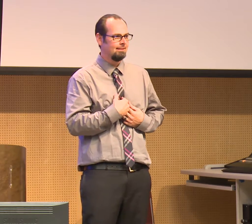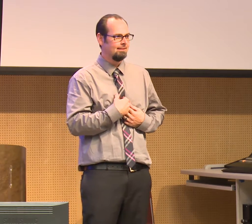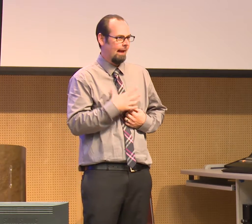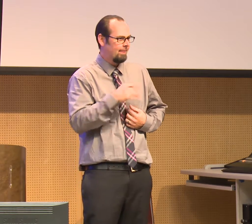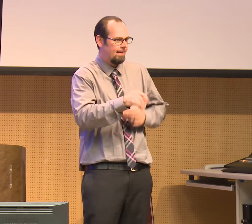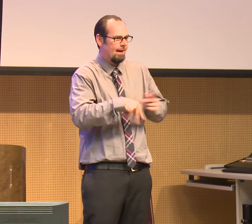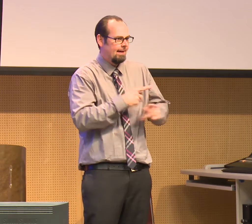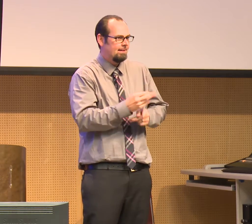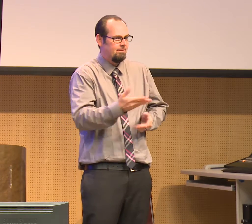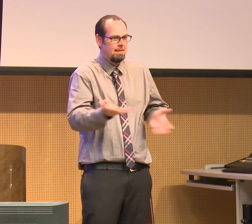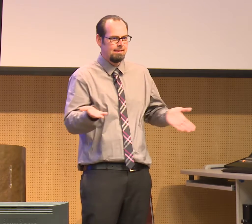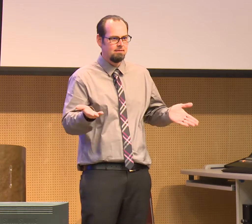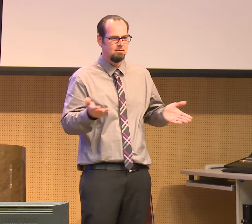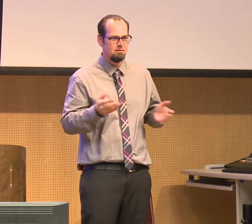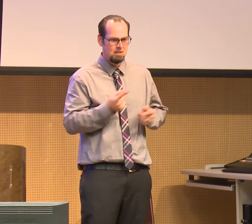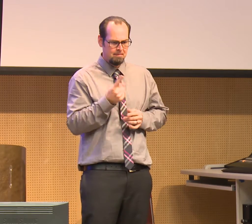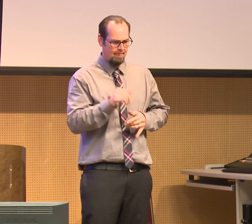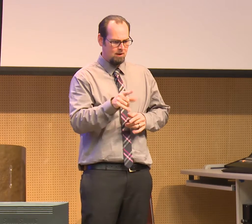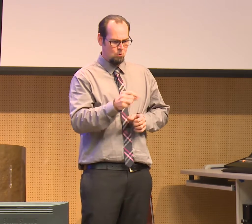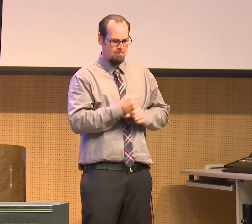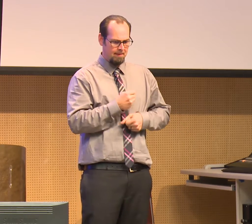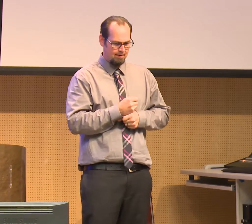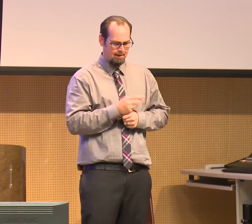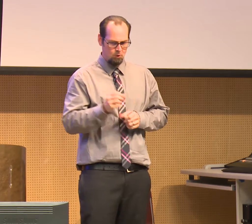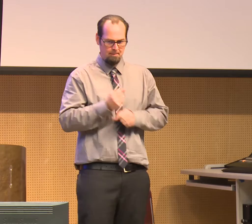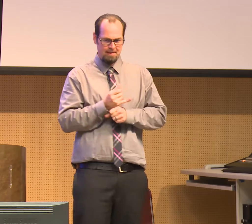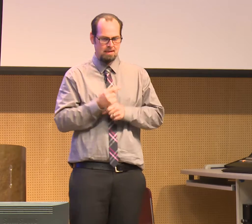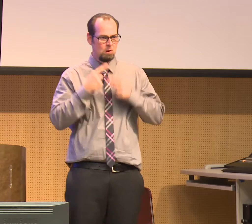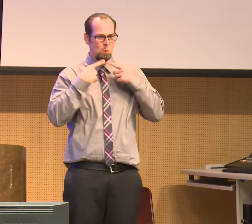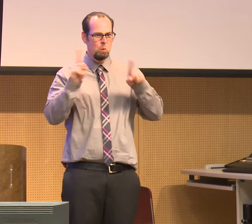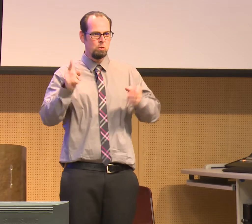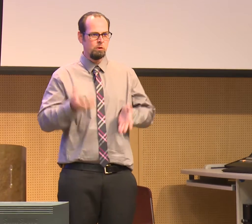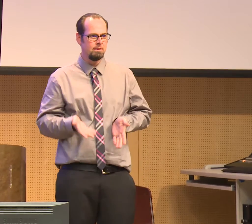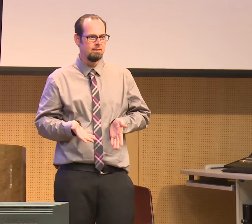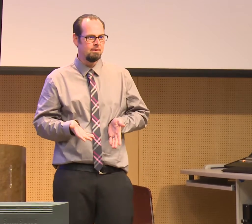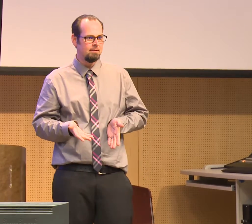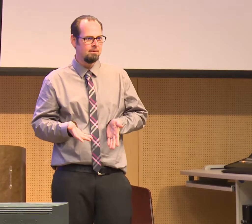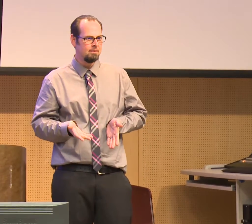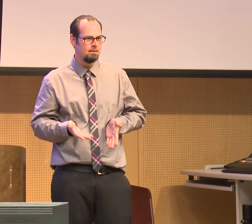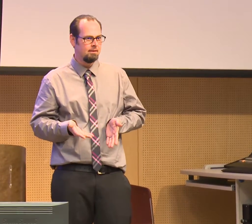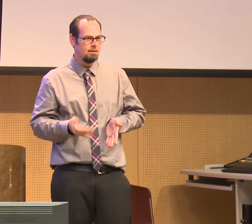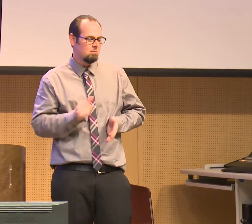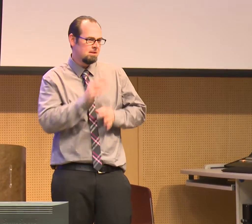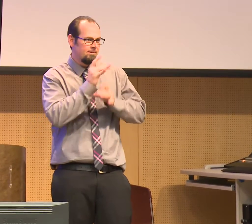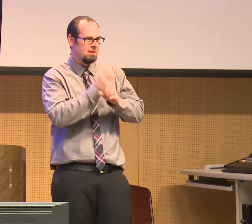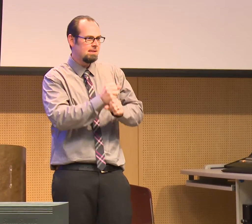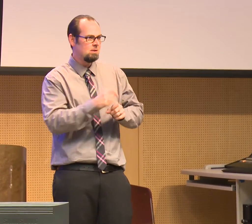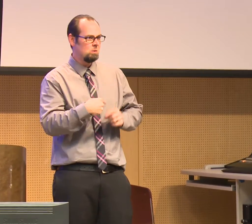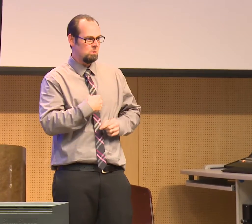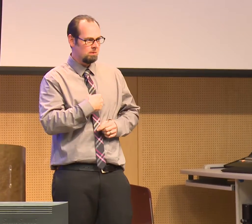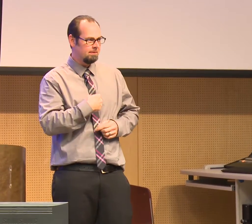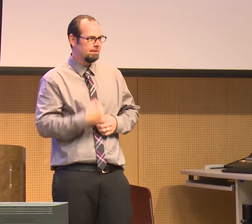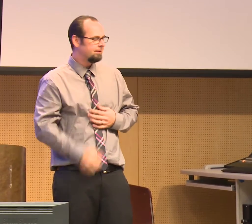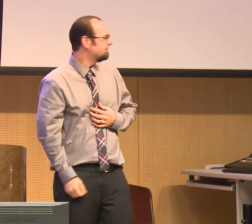learn, kind of thing. I learned how he made it and how to be successful at that. That was really attractive to